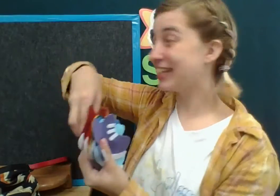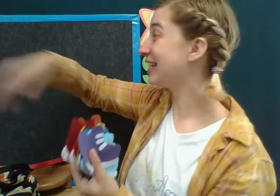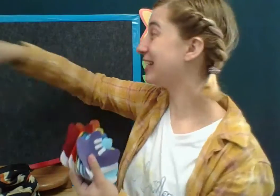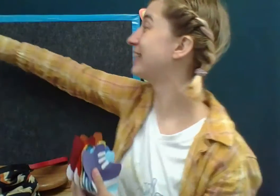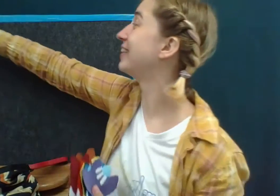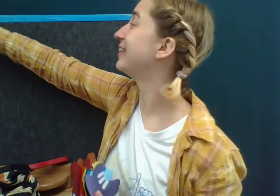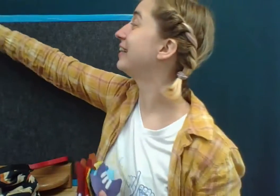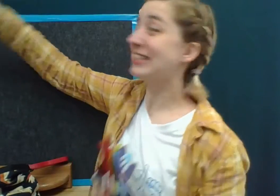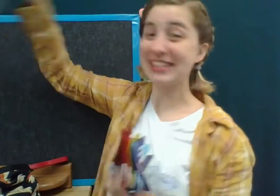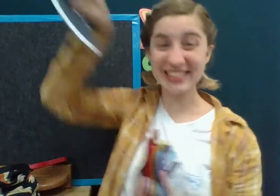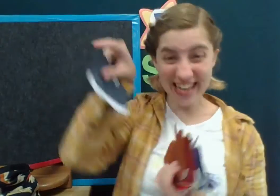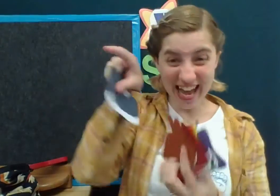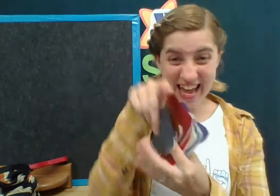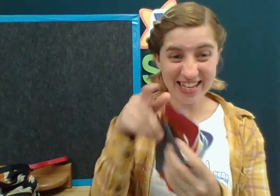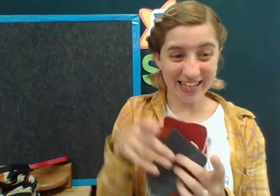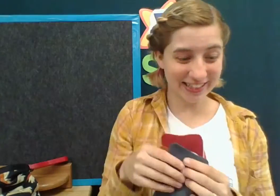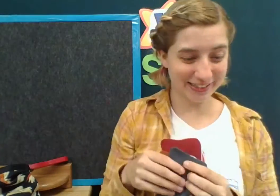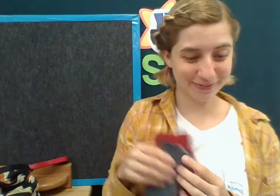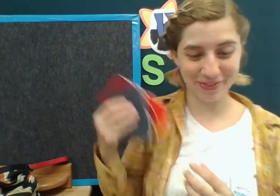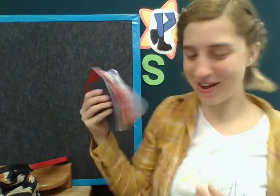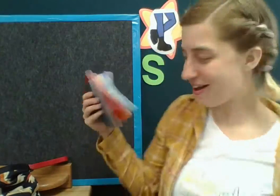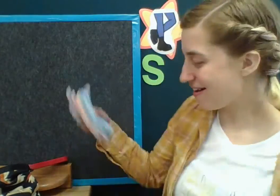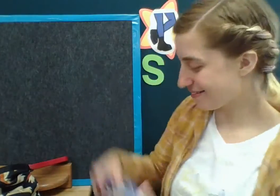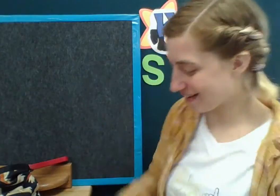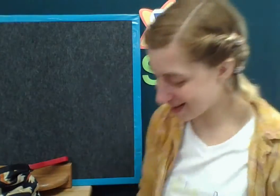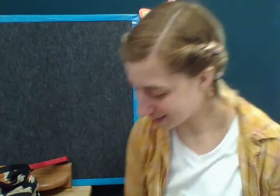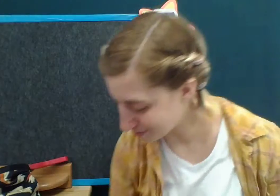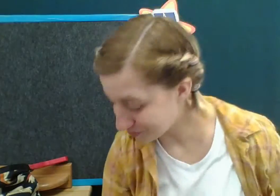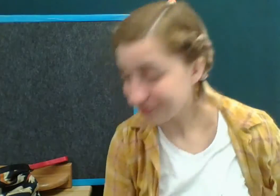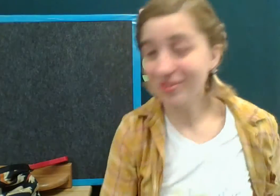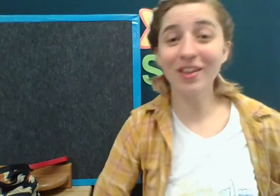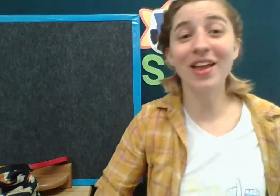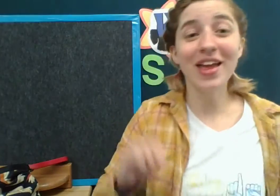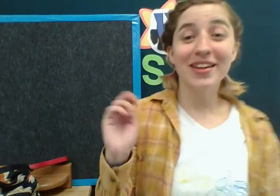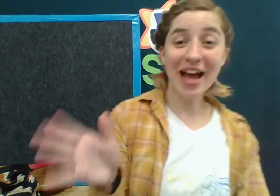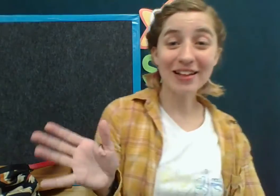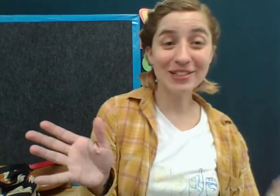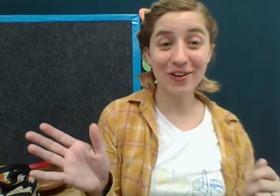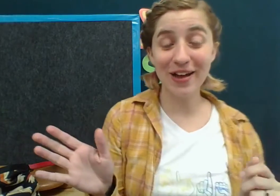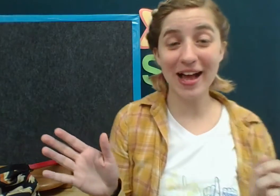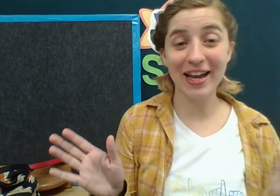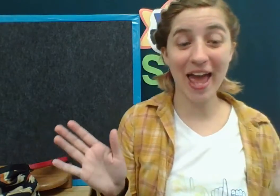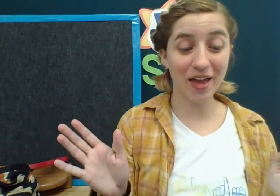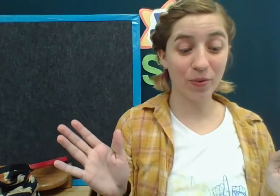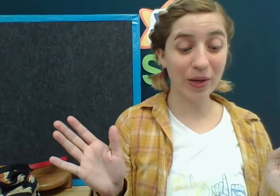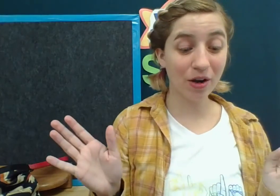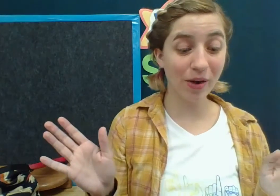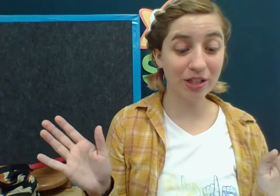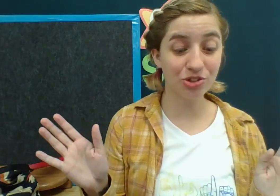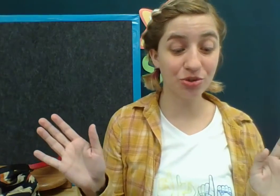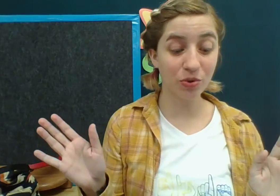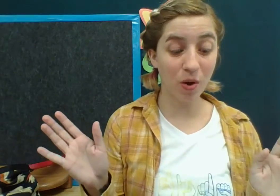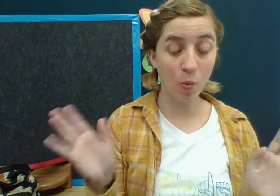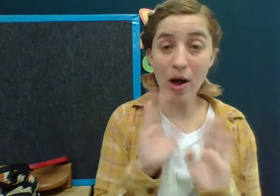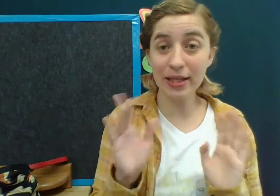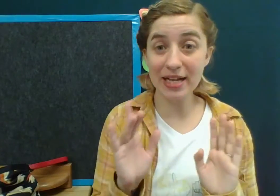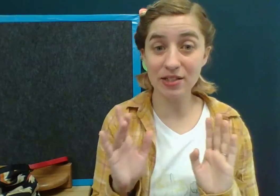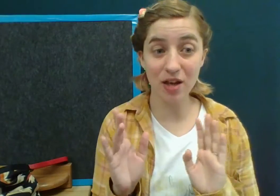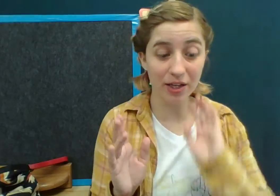9, 10. All right. Now let's go ahead and we are going to do one last song